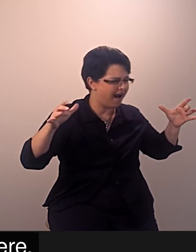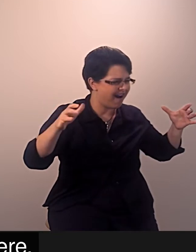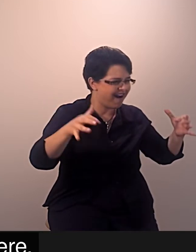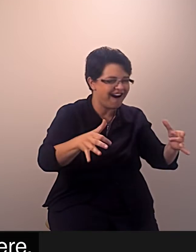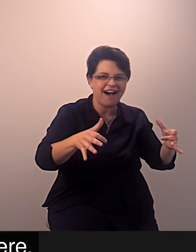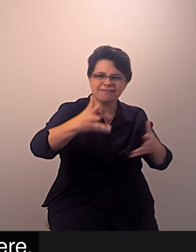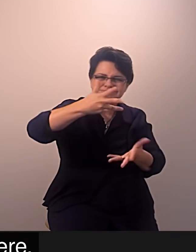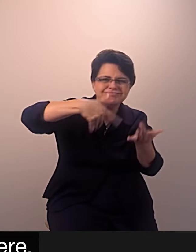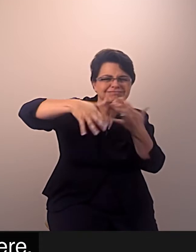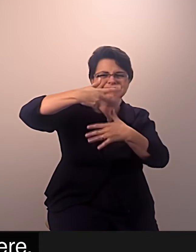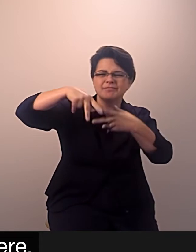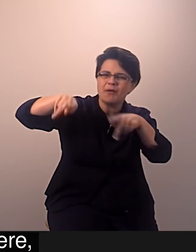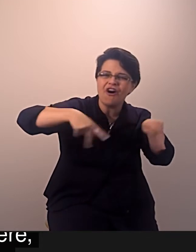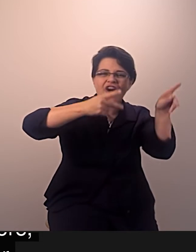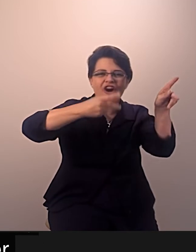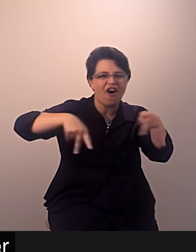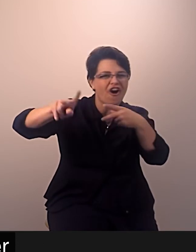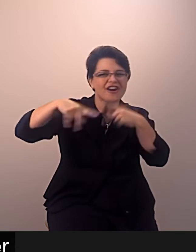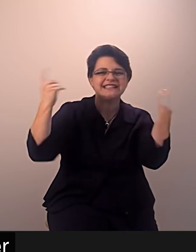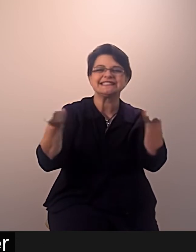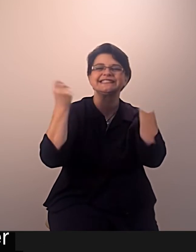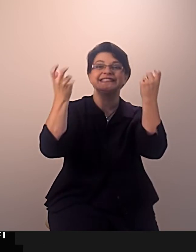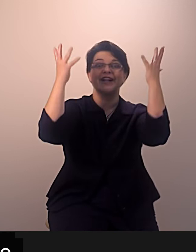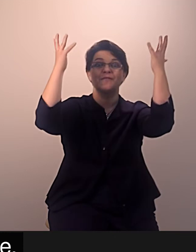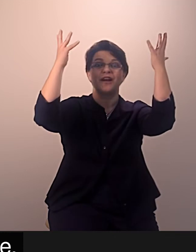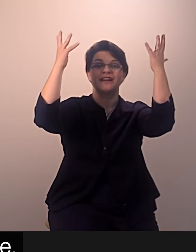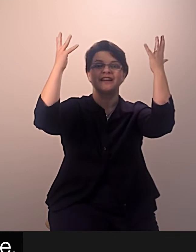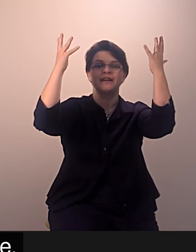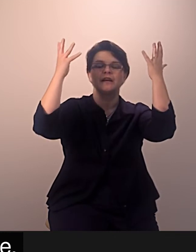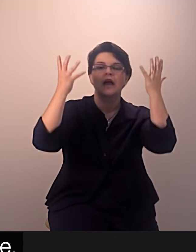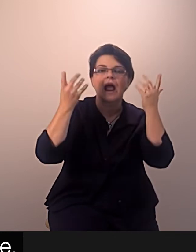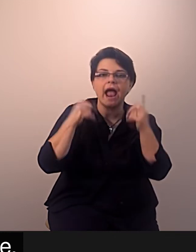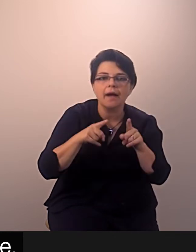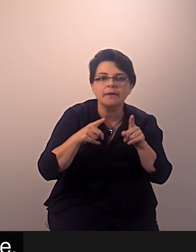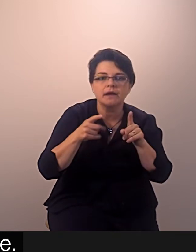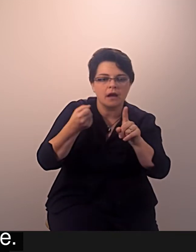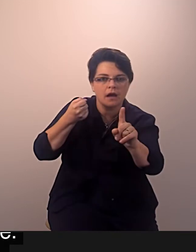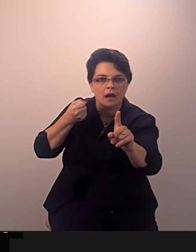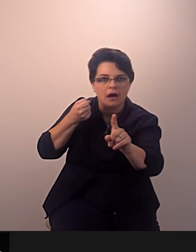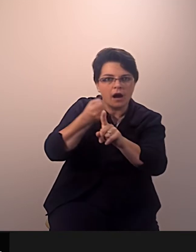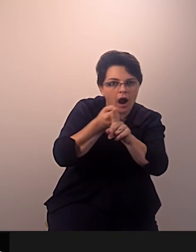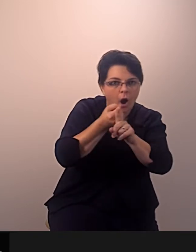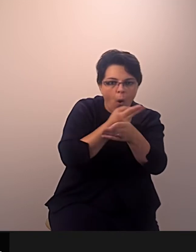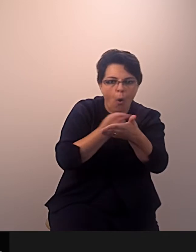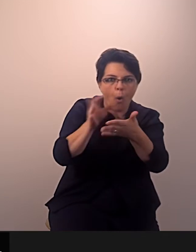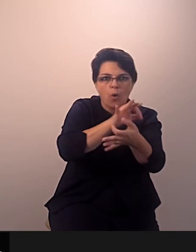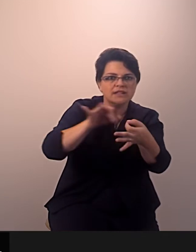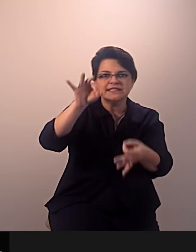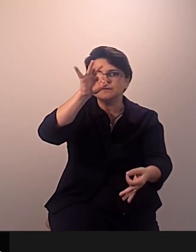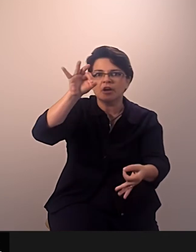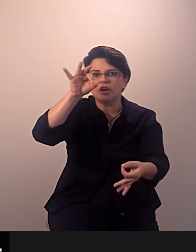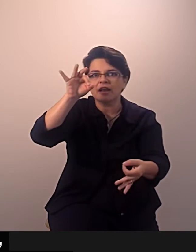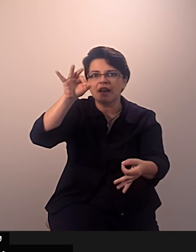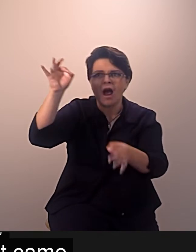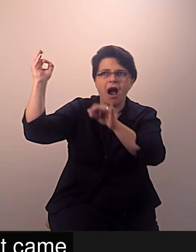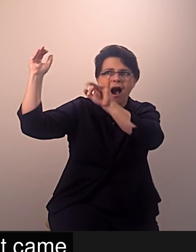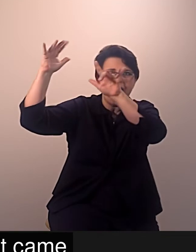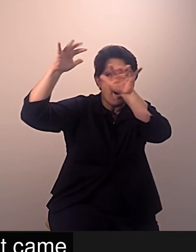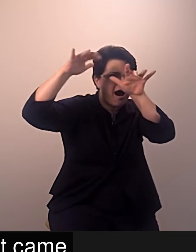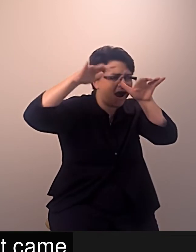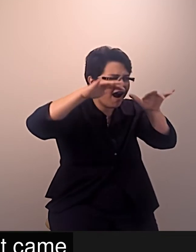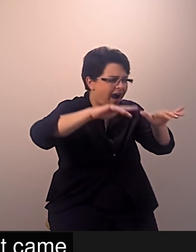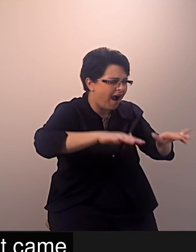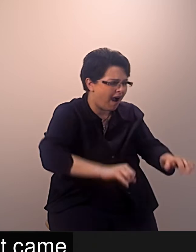together in one place. Suddenly, God's Holy Spirit came and filled all the disciples,